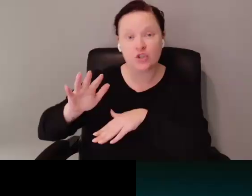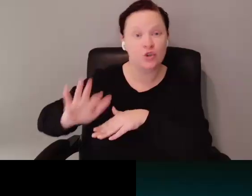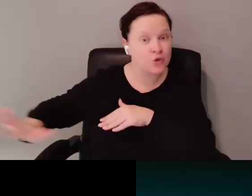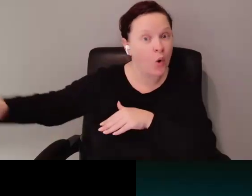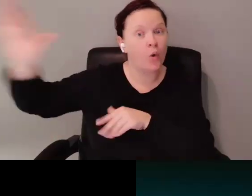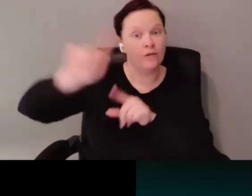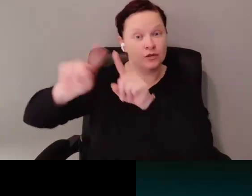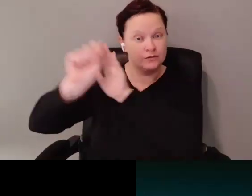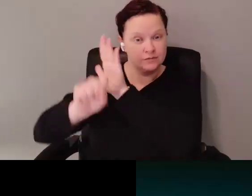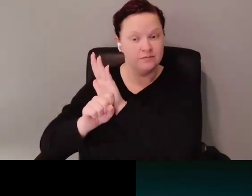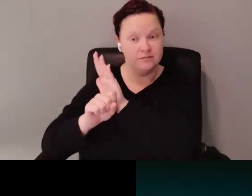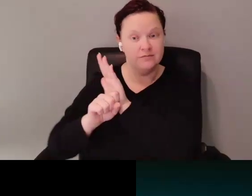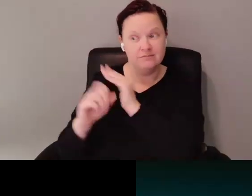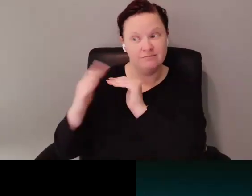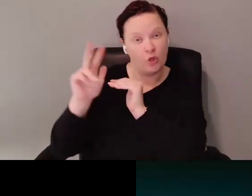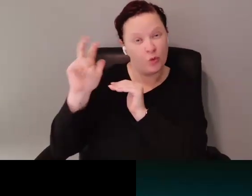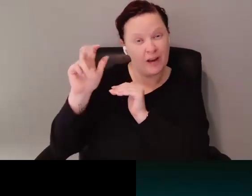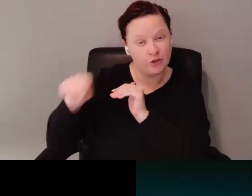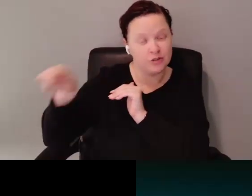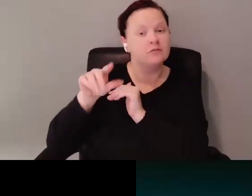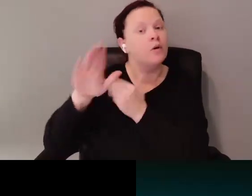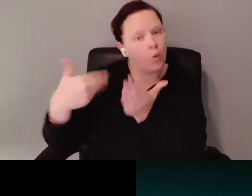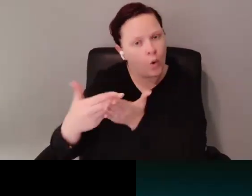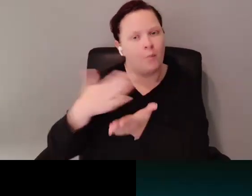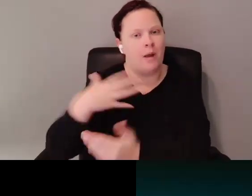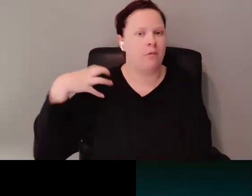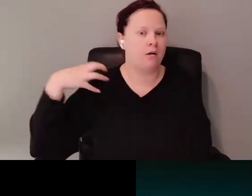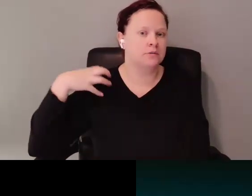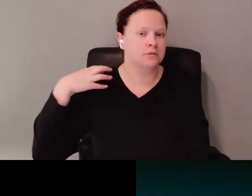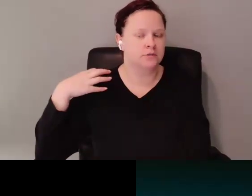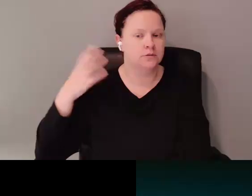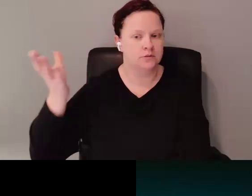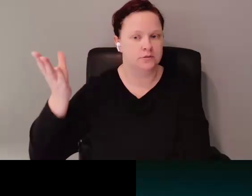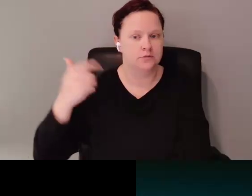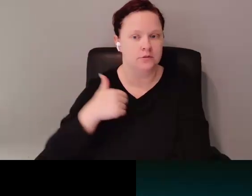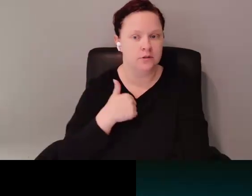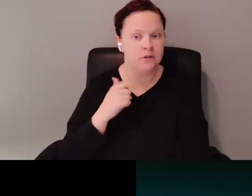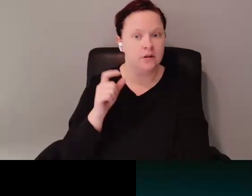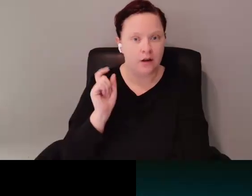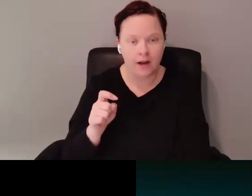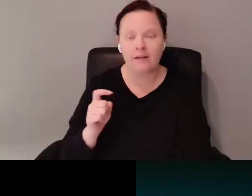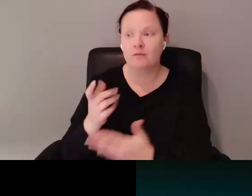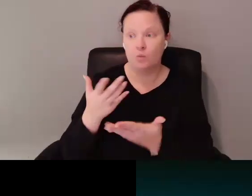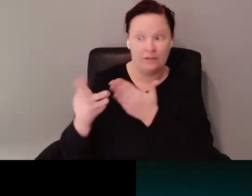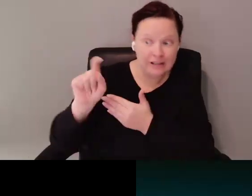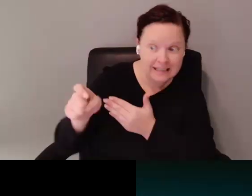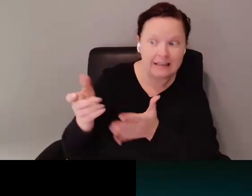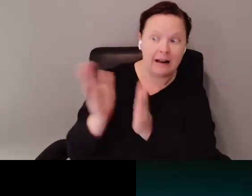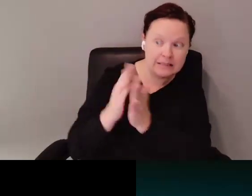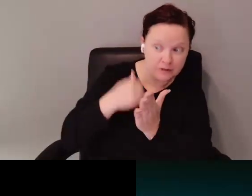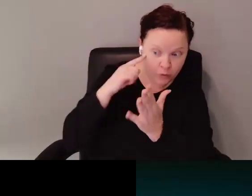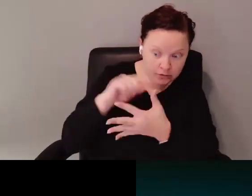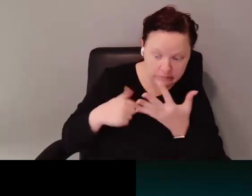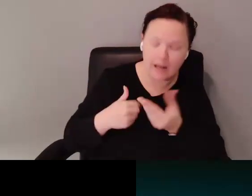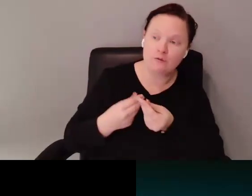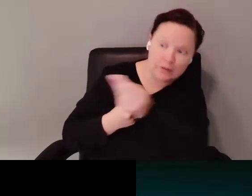states, there's at least 300 of them. They're all my boss. I have to give them what they need, what they want. I have to